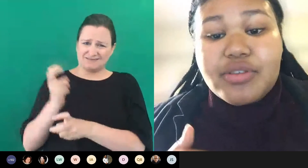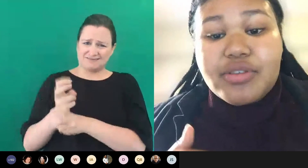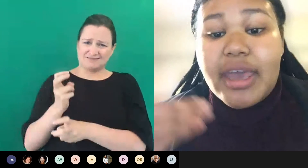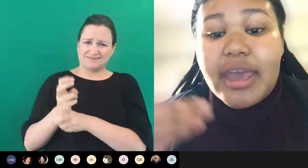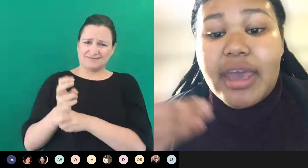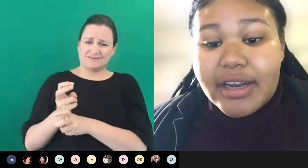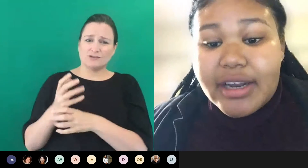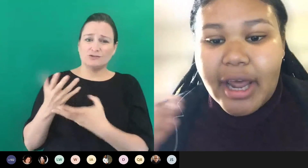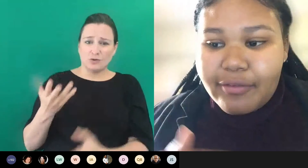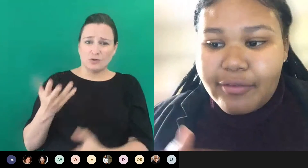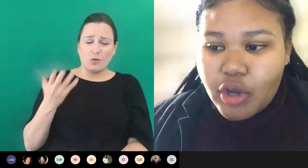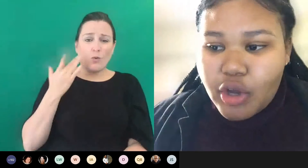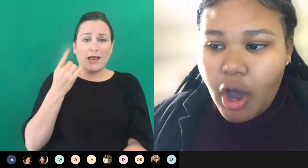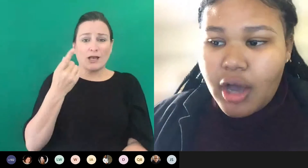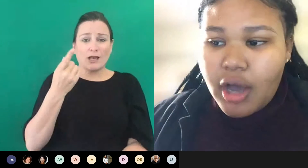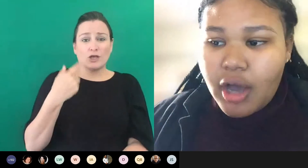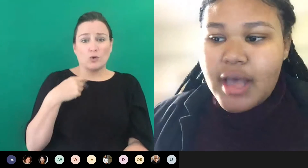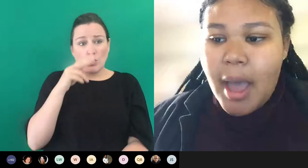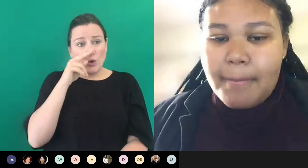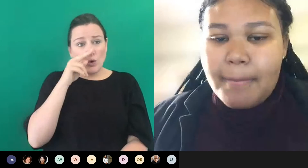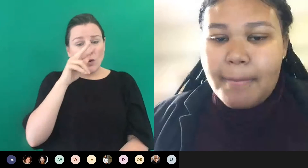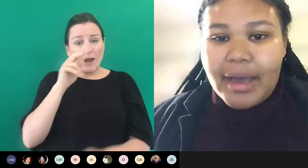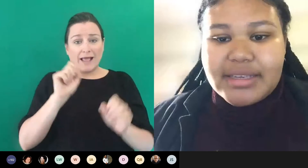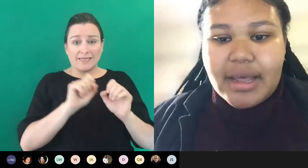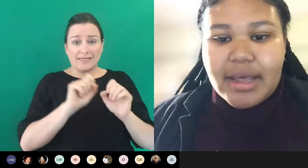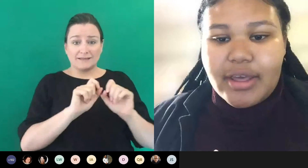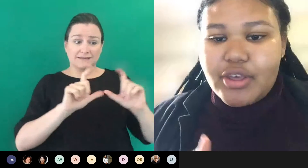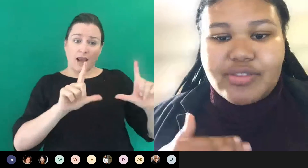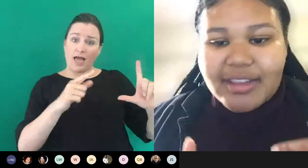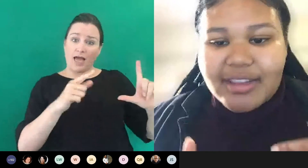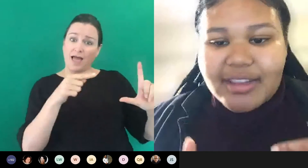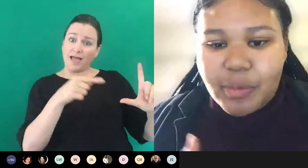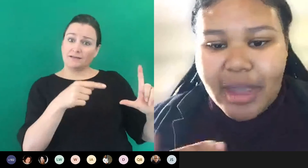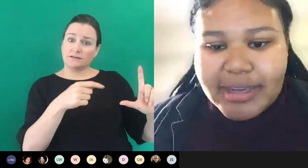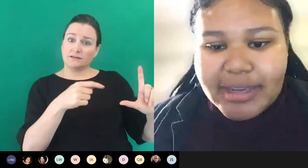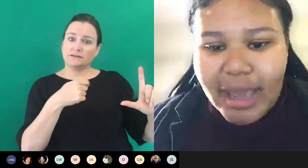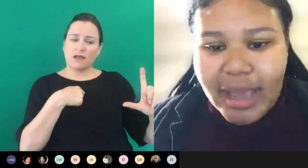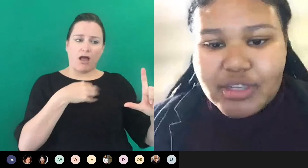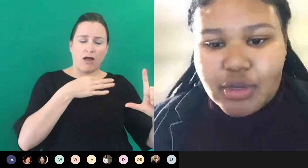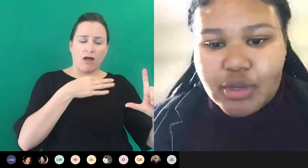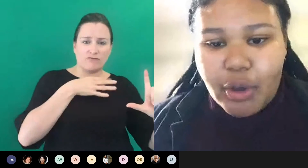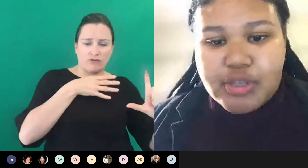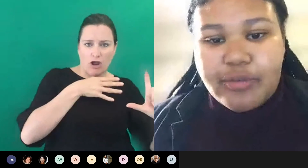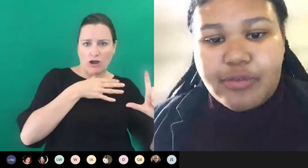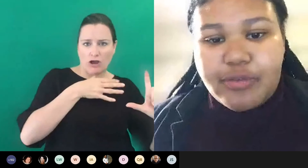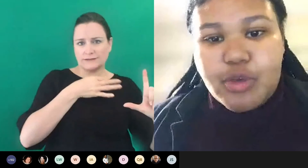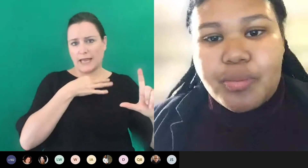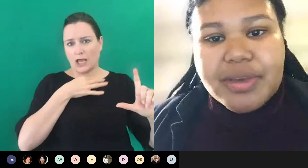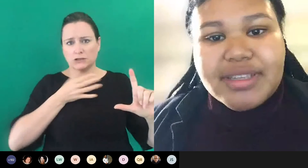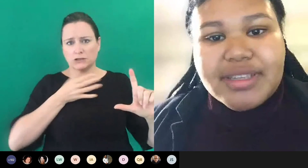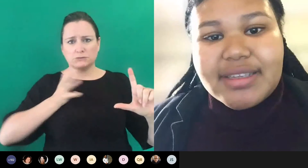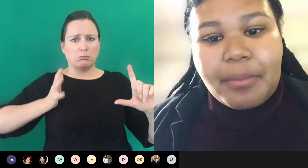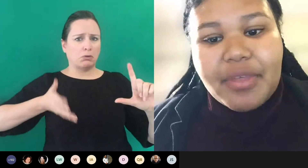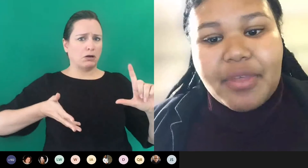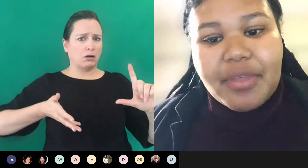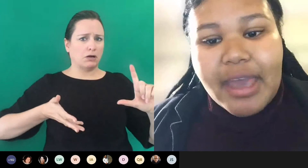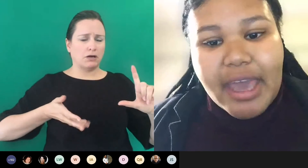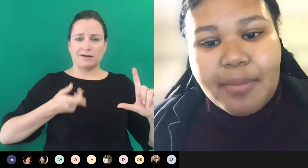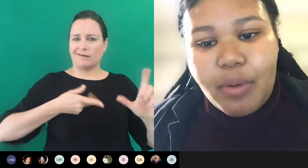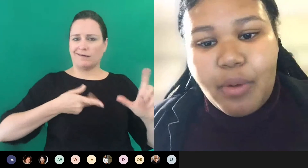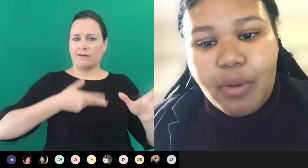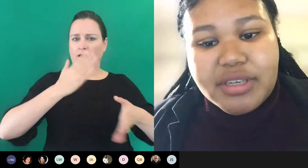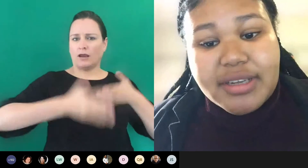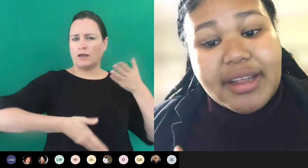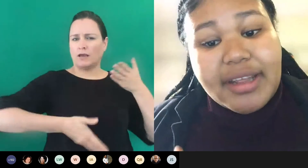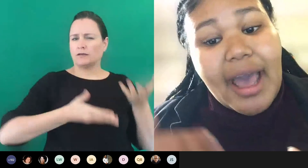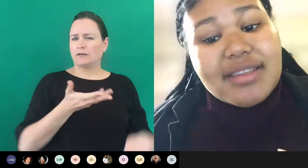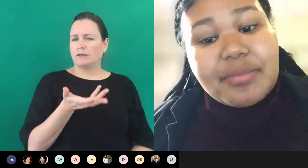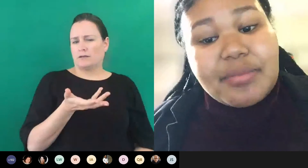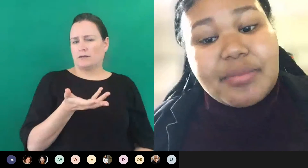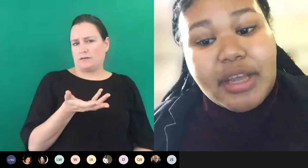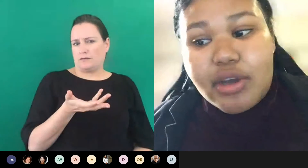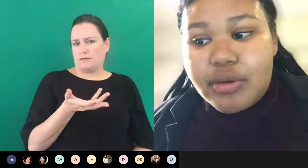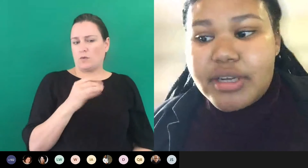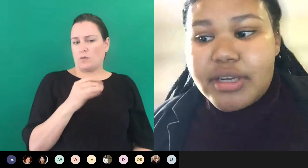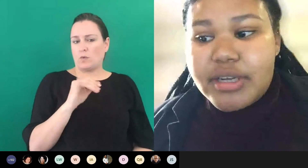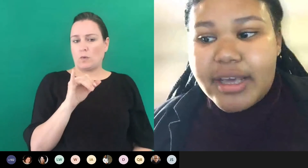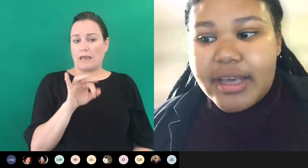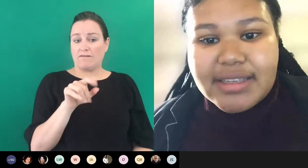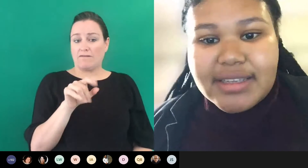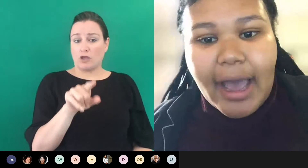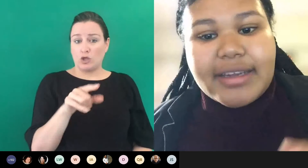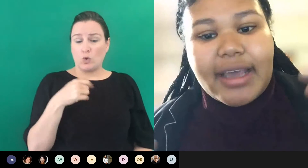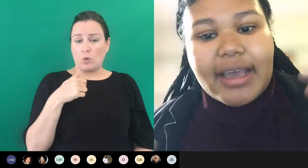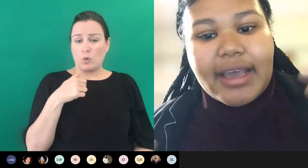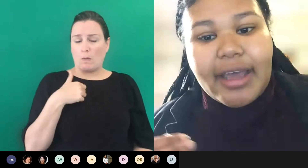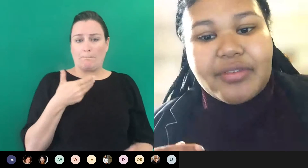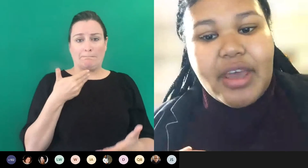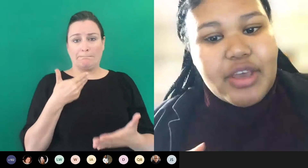both English and Afrikaans, but that's where it ends. So if you miss something important that hasn't been included